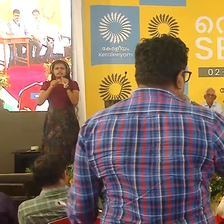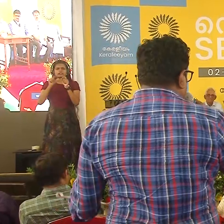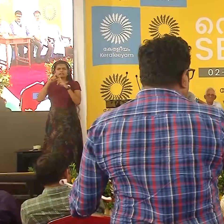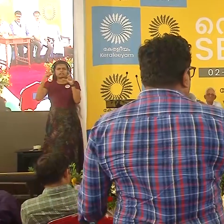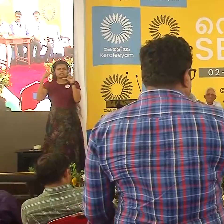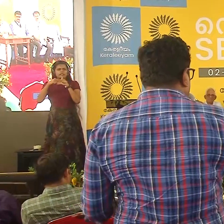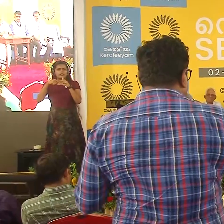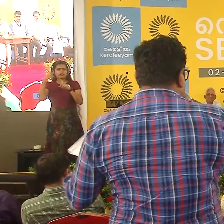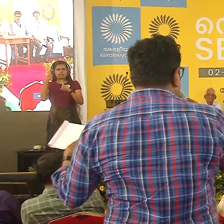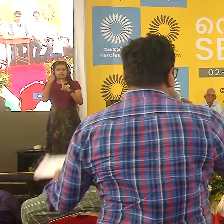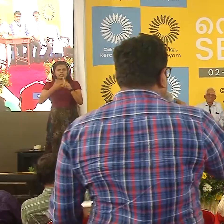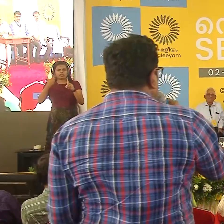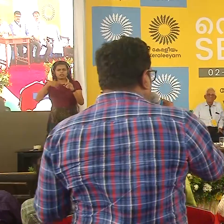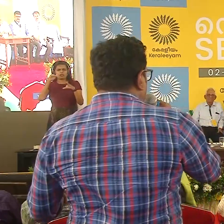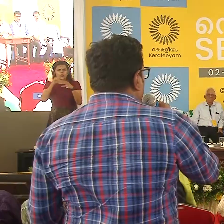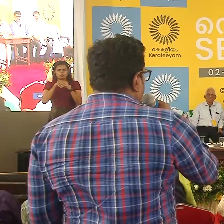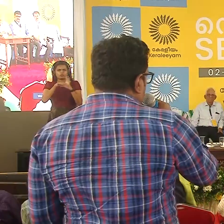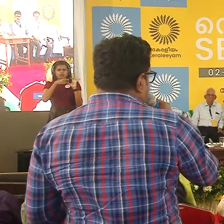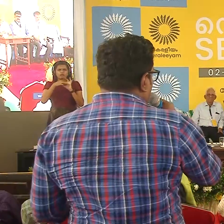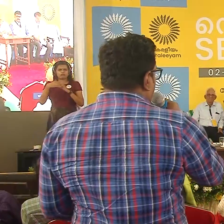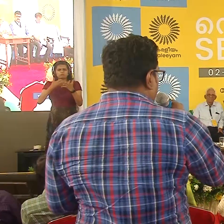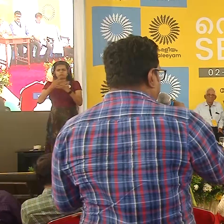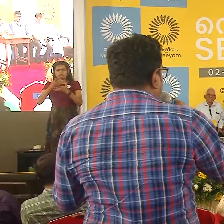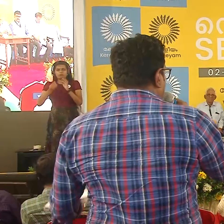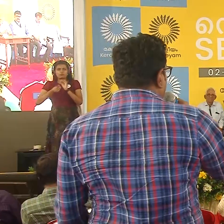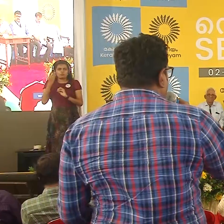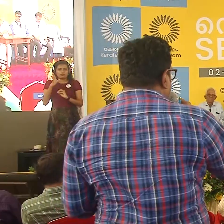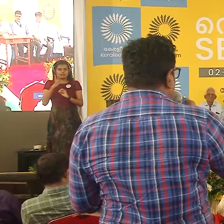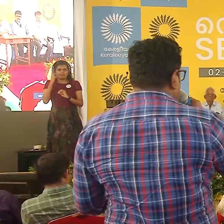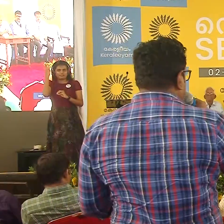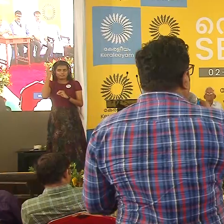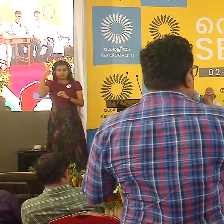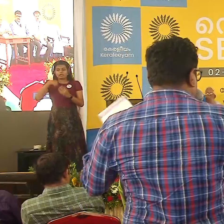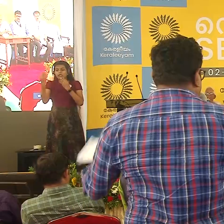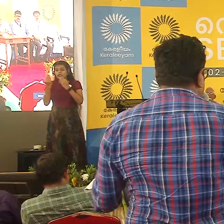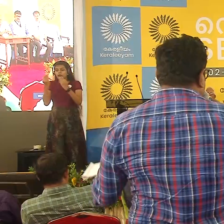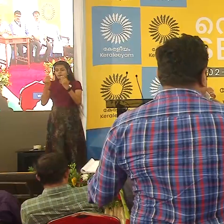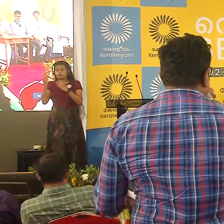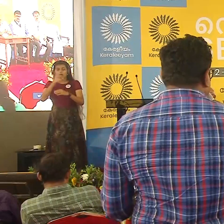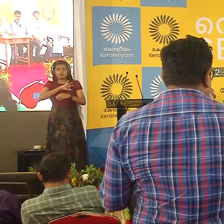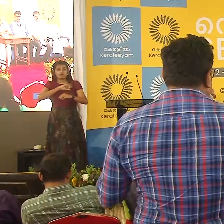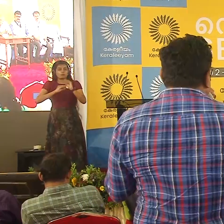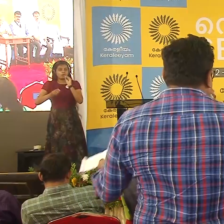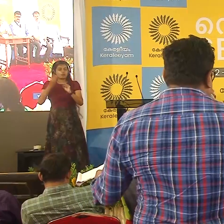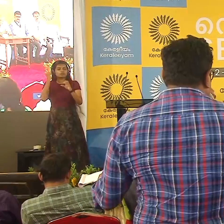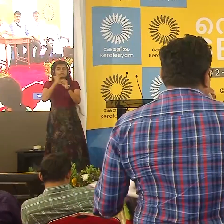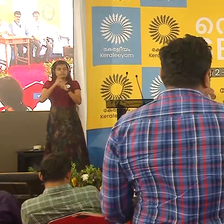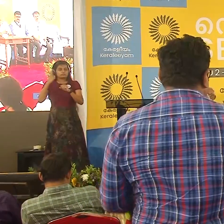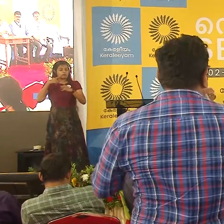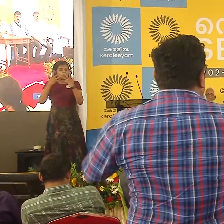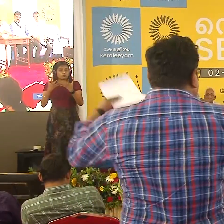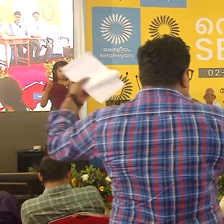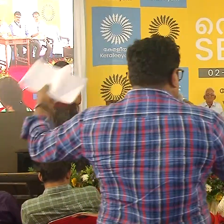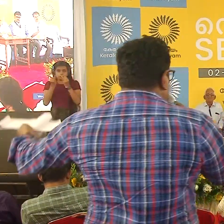Kerala context, which play a very major role because we have a lot of comparative advantage in products like GI products. We